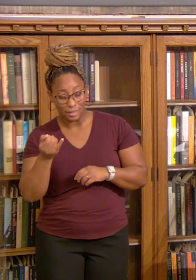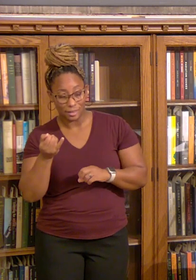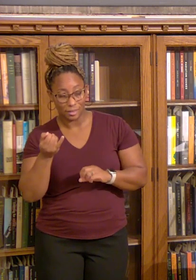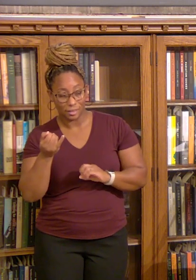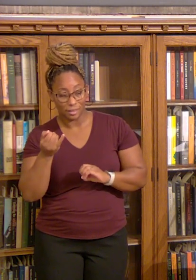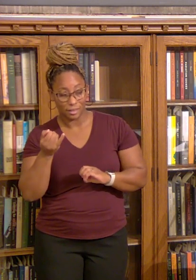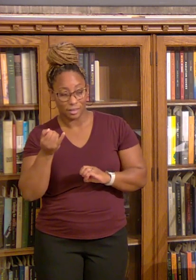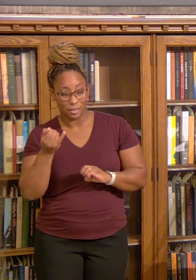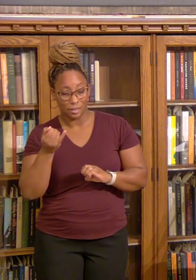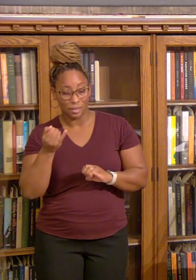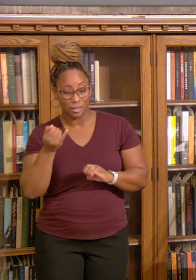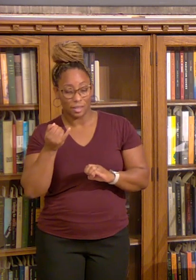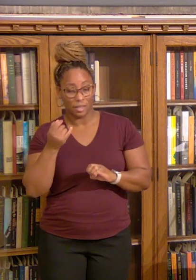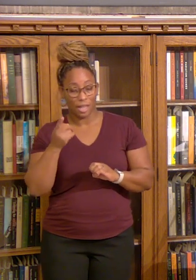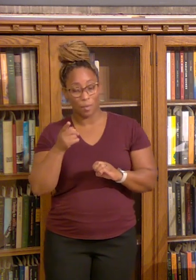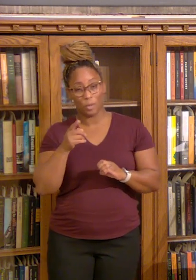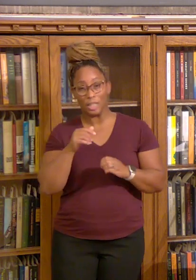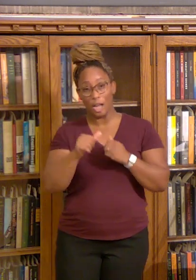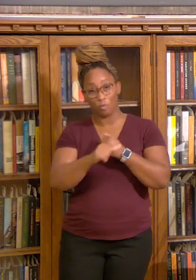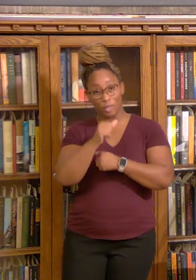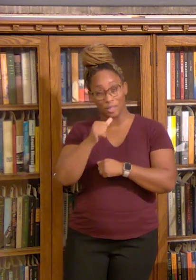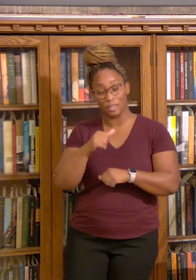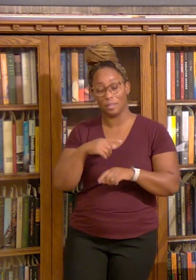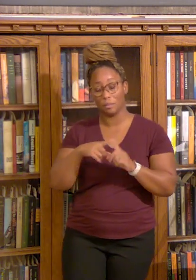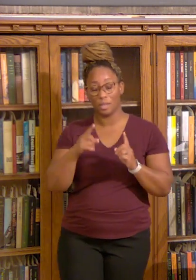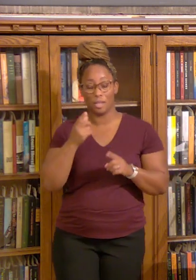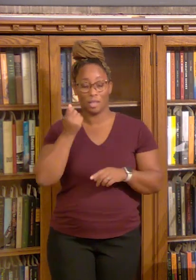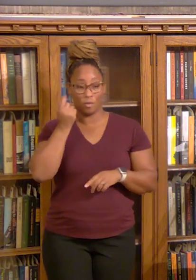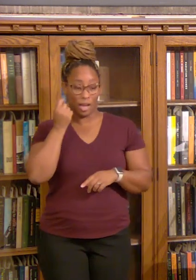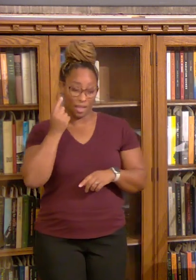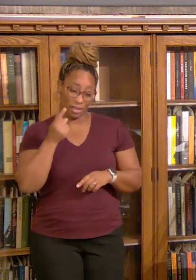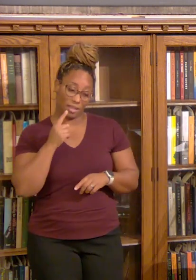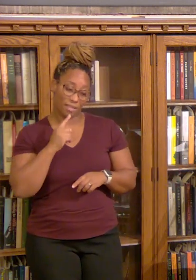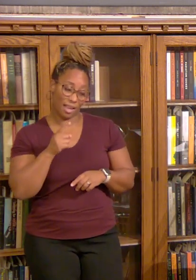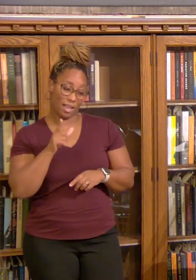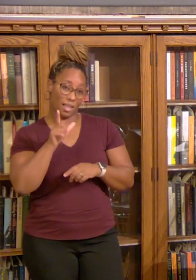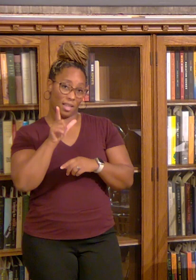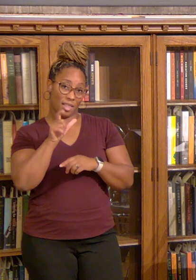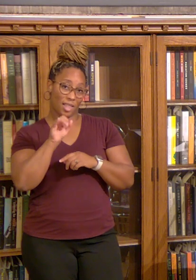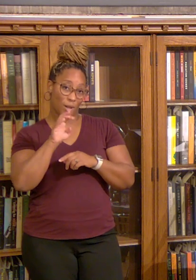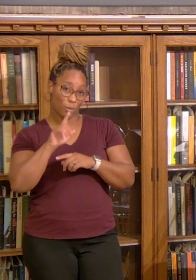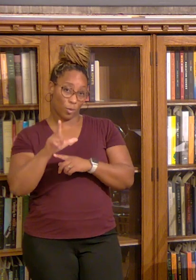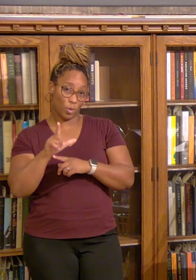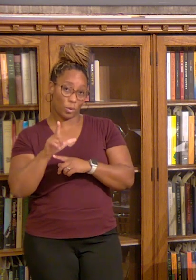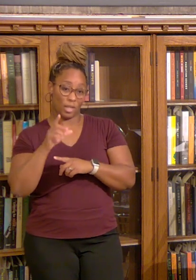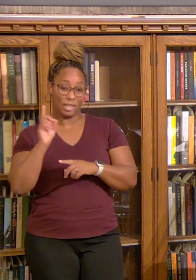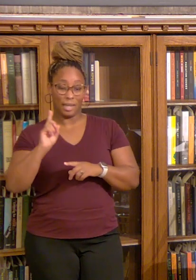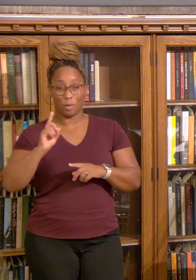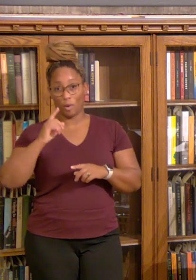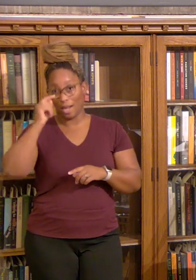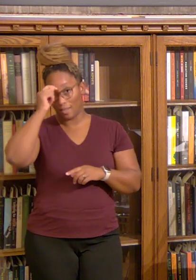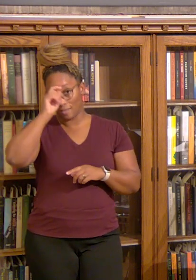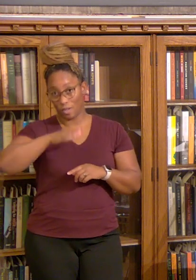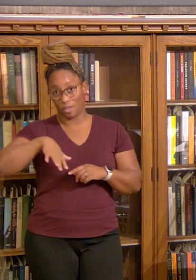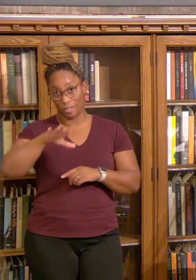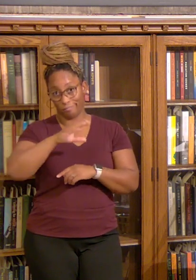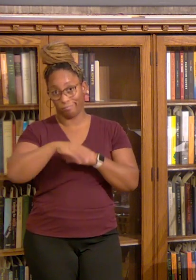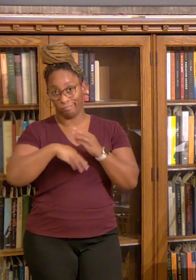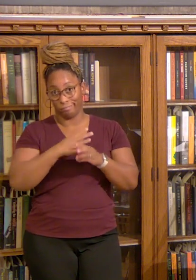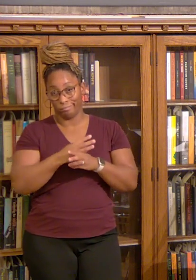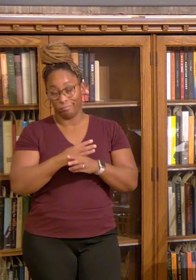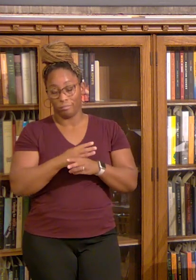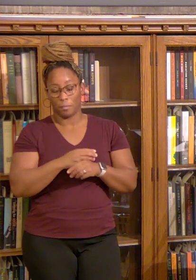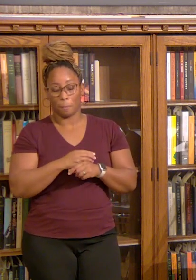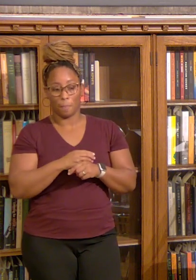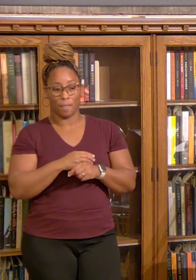ideas that were at stake but the reality of liberal democratic theory across the globe but Dr